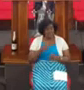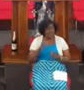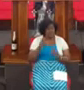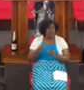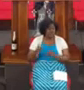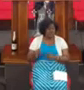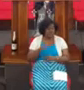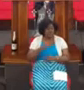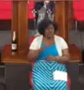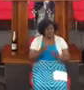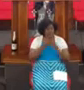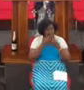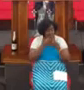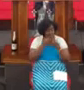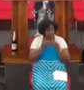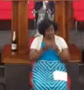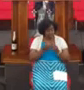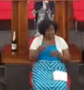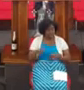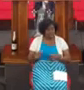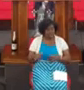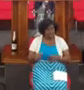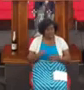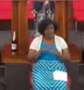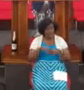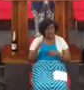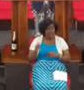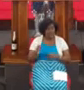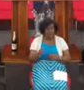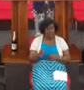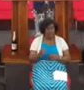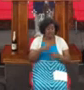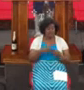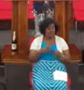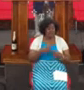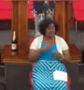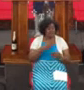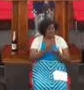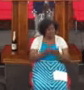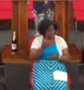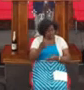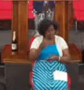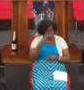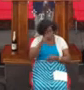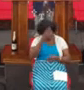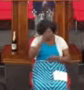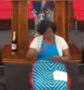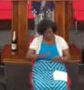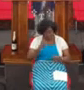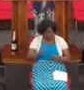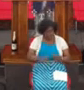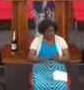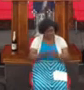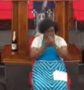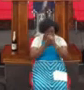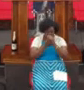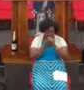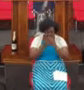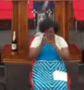was to eat with them. However, when he got there and saw a man in need of help,